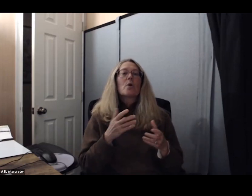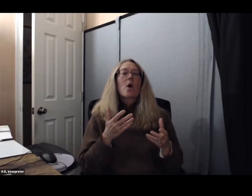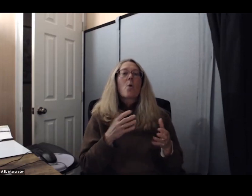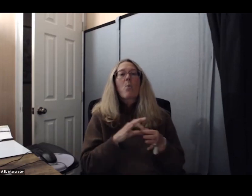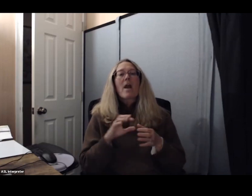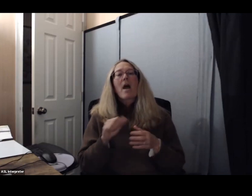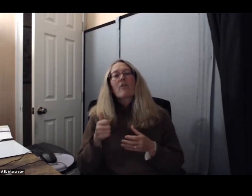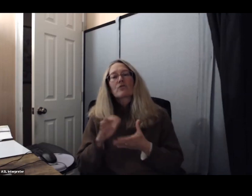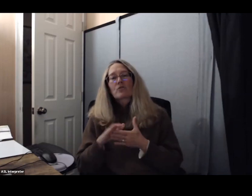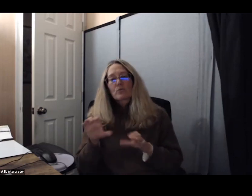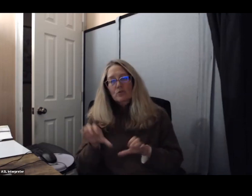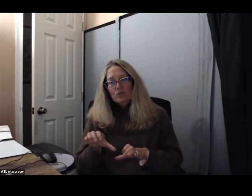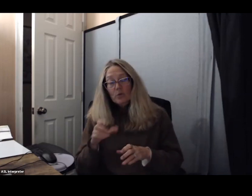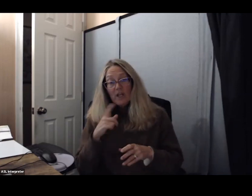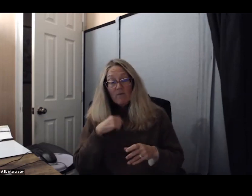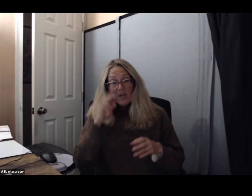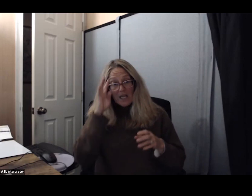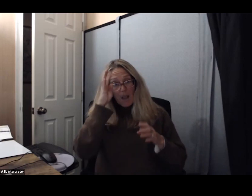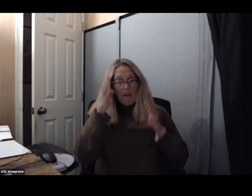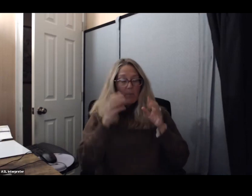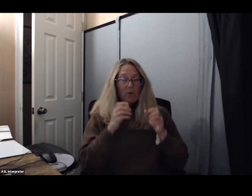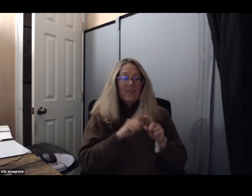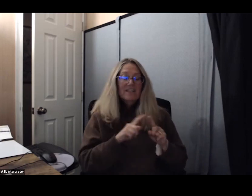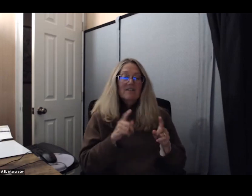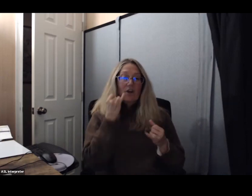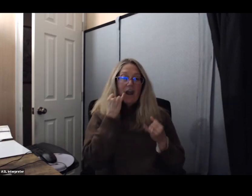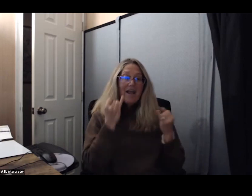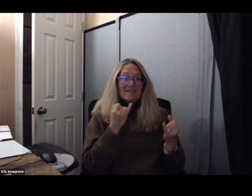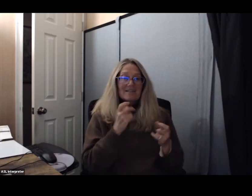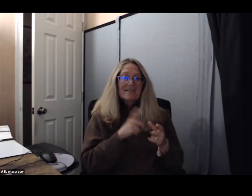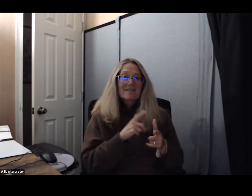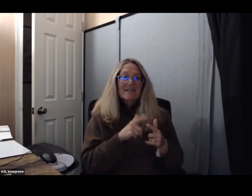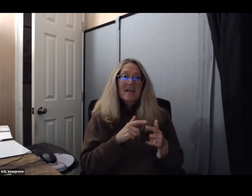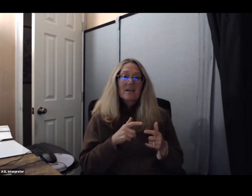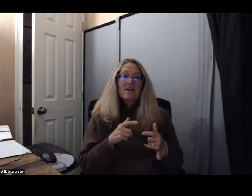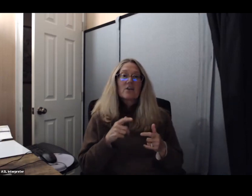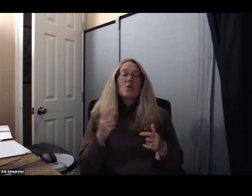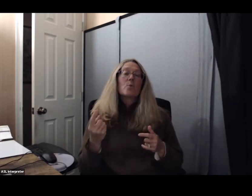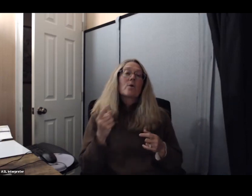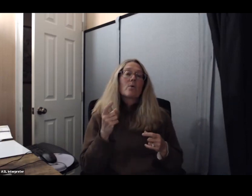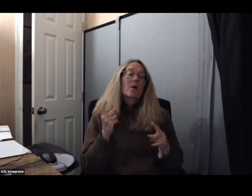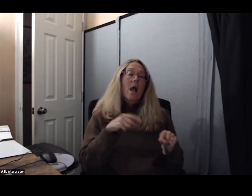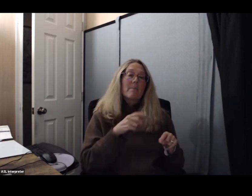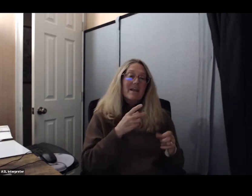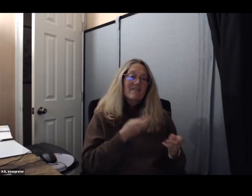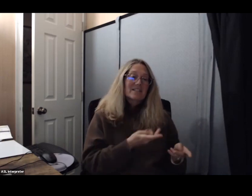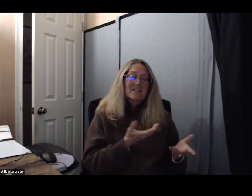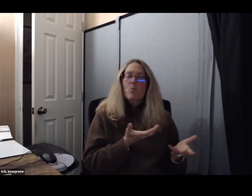So as we come up with those different things, I'd like to be able to know that, to be able to report that, yeah, you can come and see what we're doing.